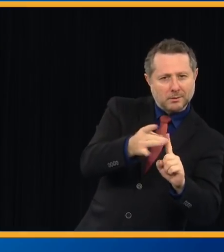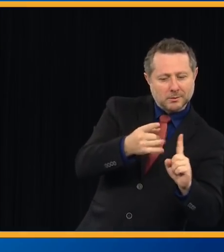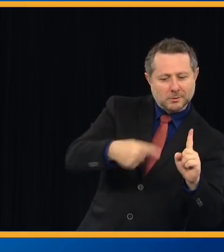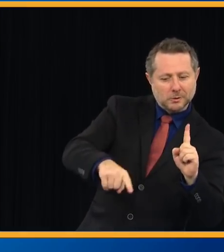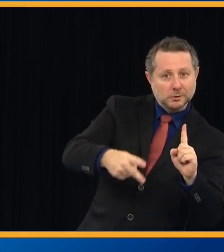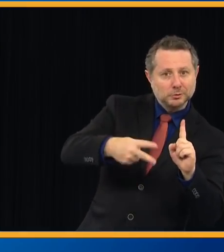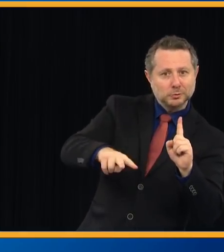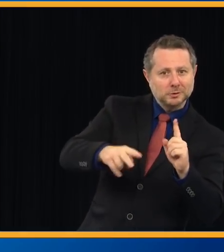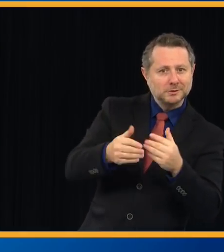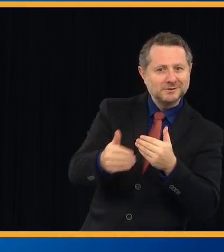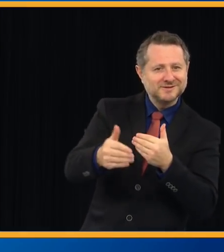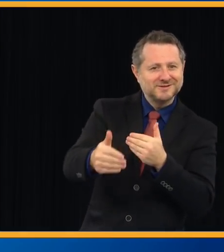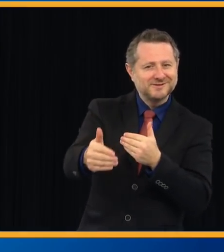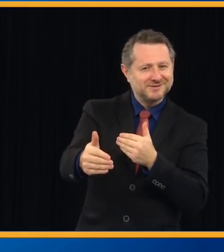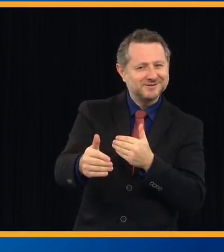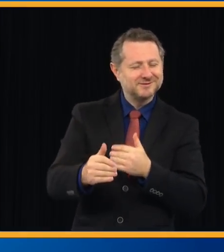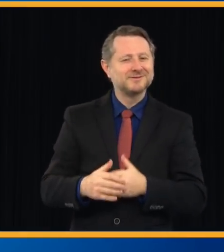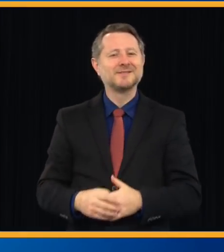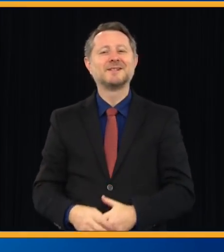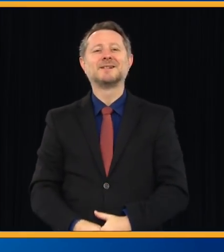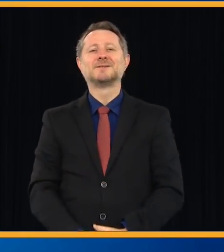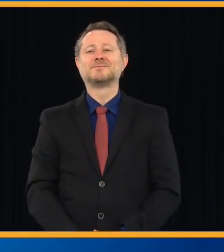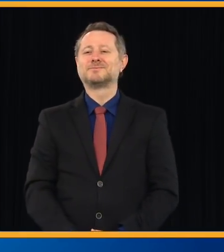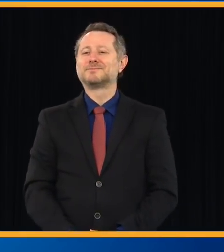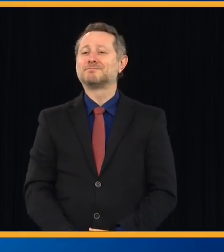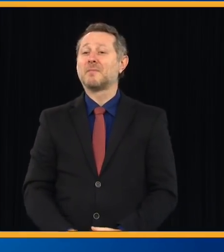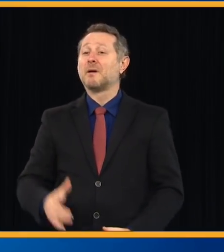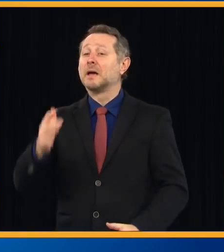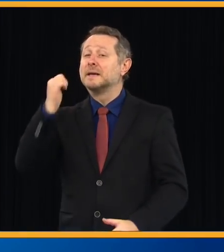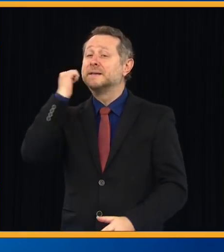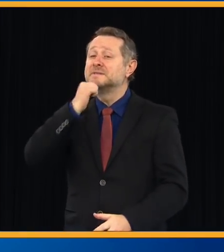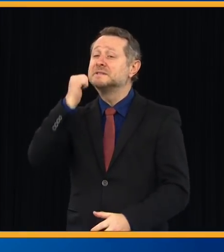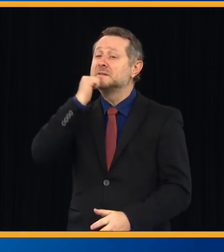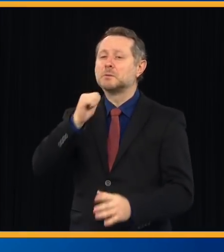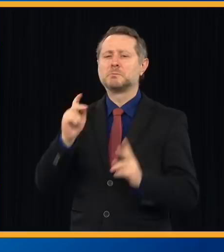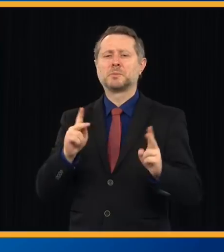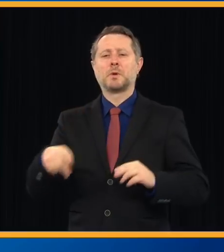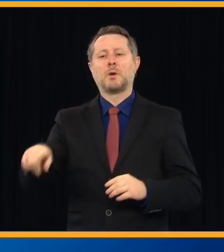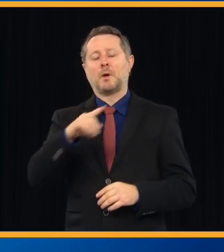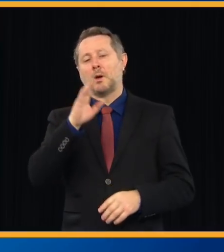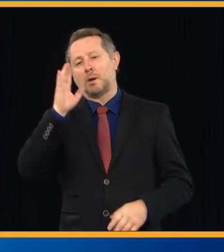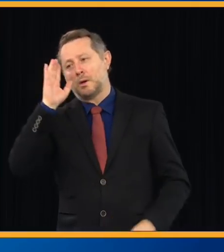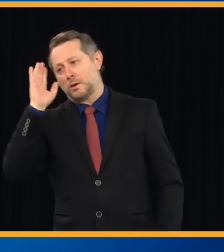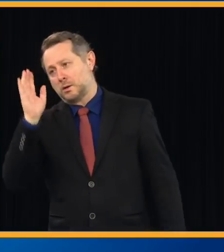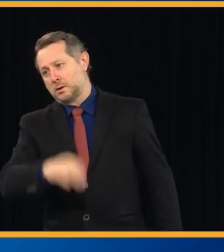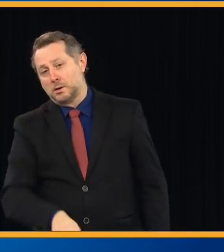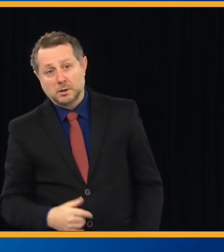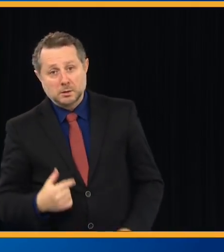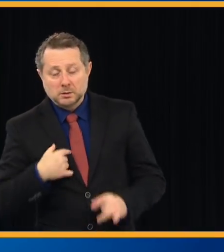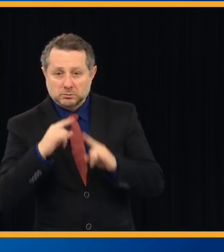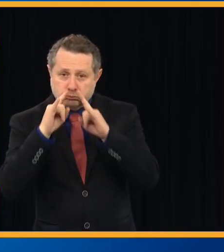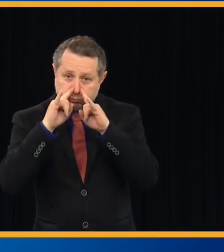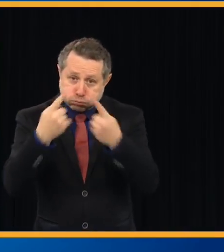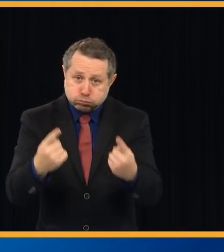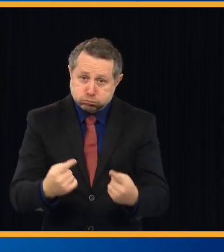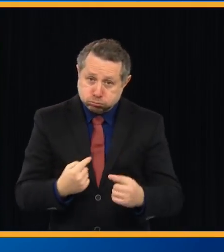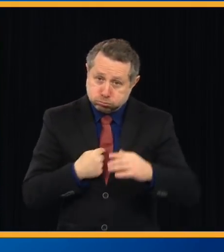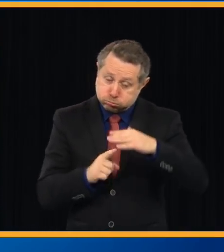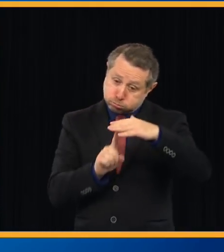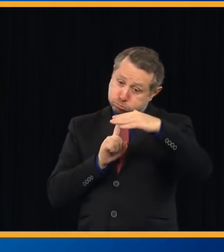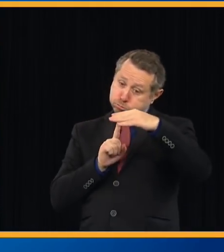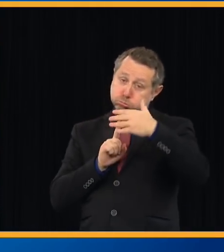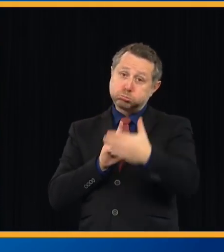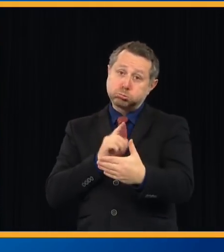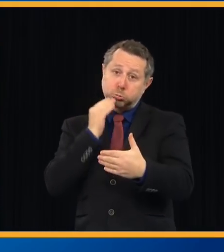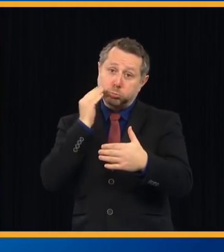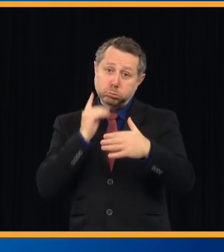day we get up, every day everyone says, oh my gosh, I have to do this again. Yes, but what you do today is